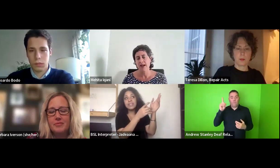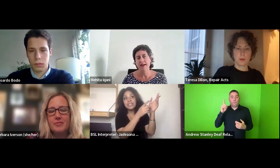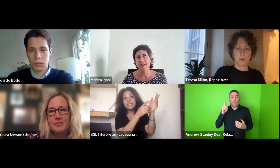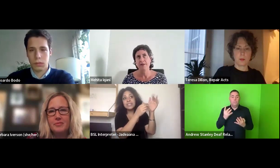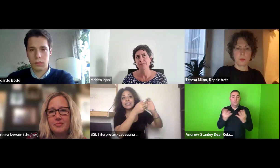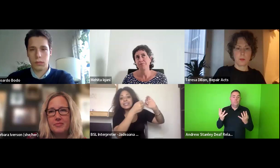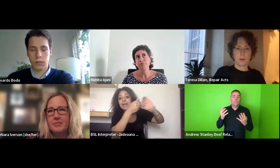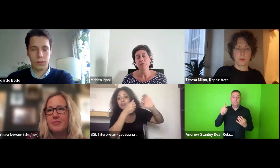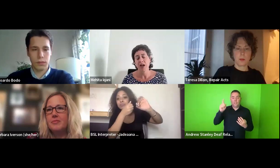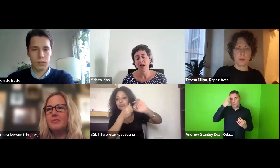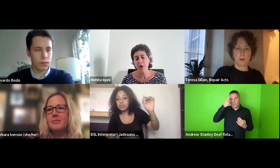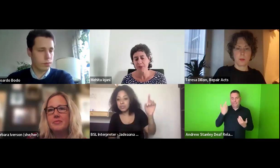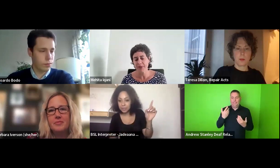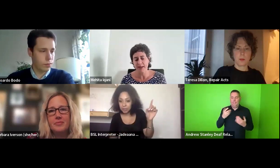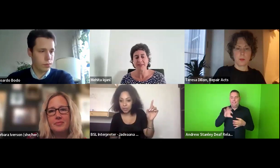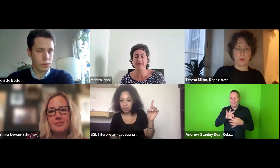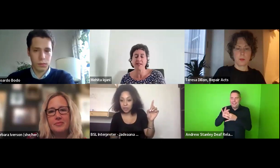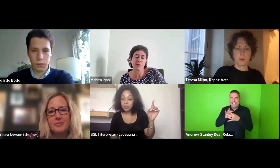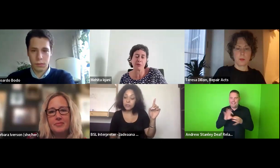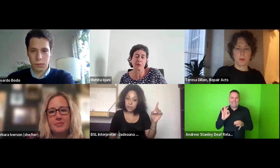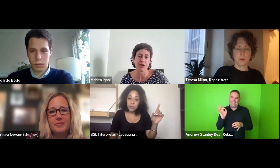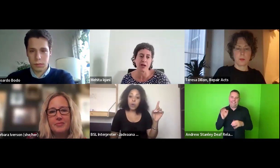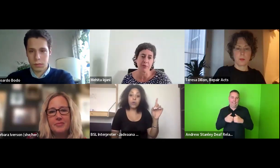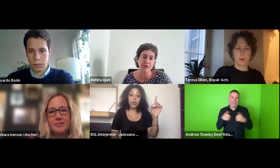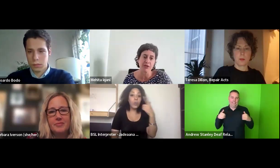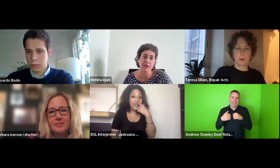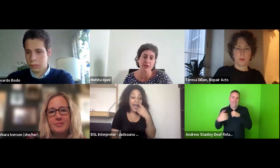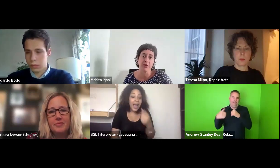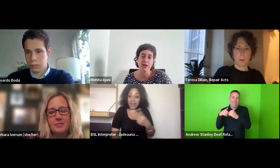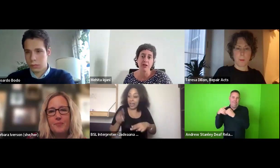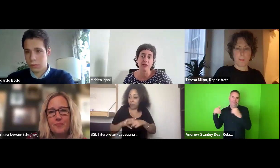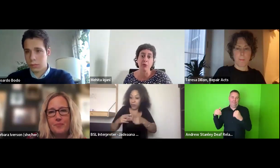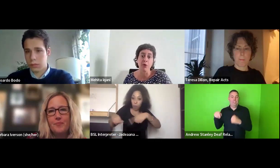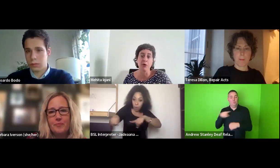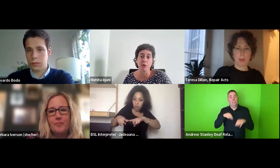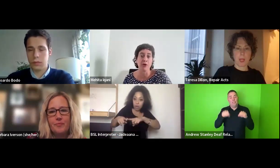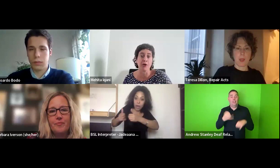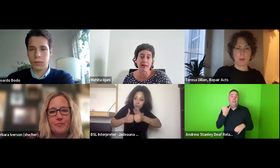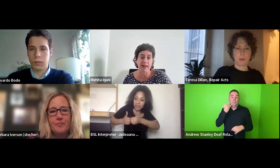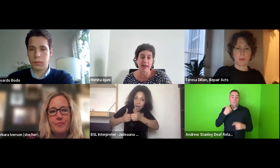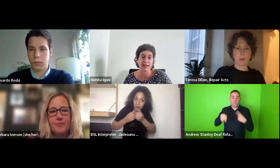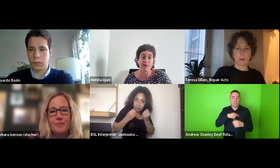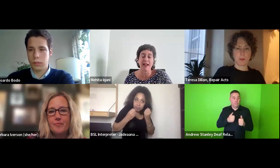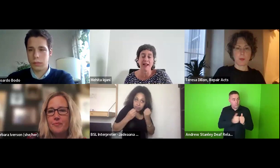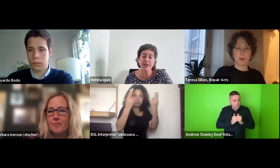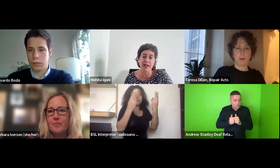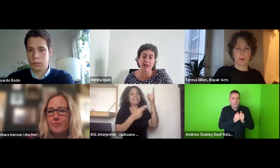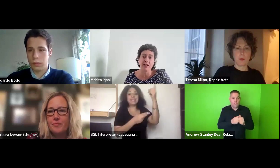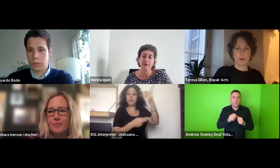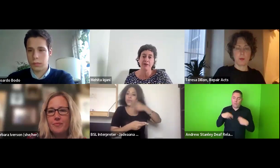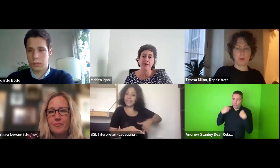action. And I hope that as citizens, we can push our governments to do more work like that and